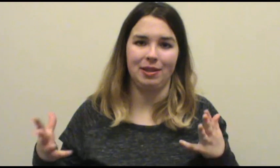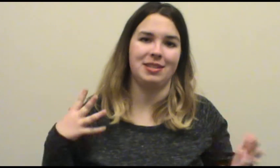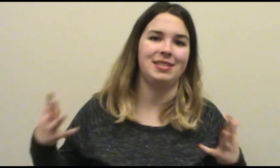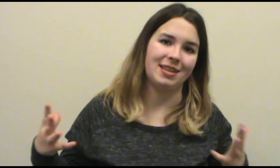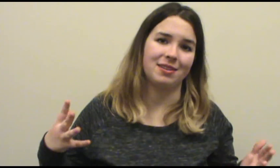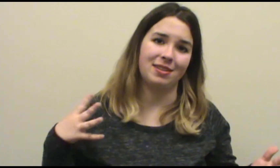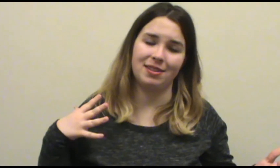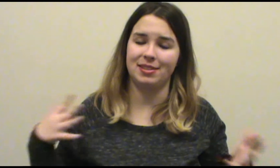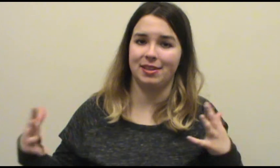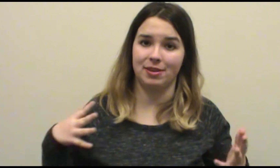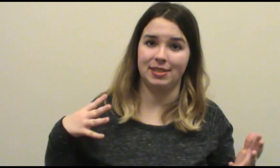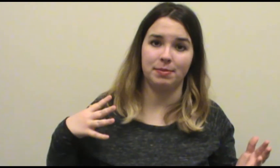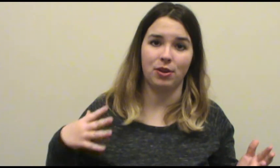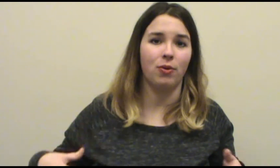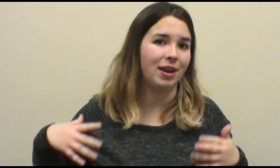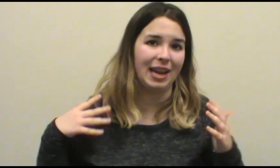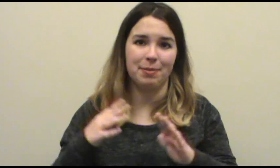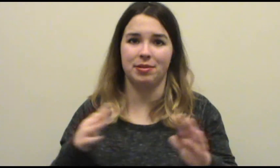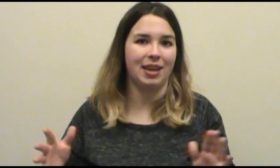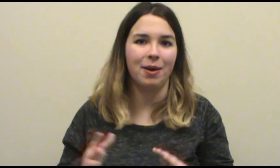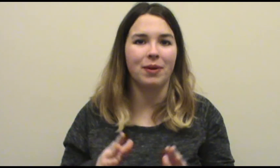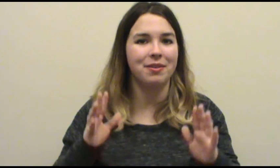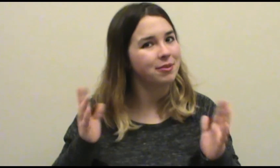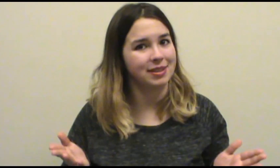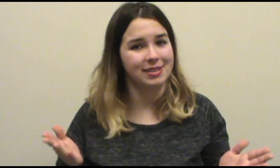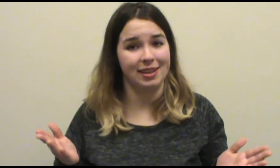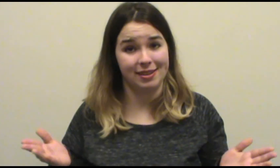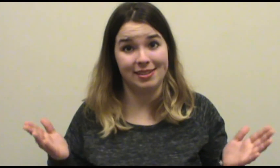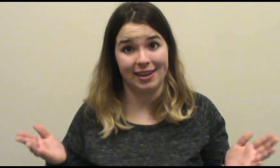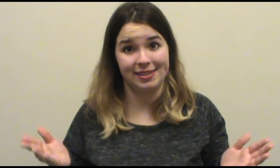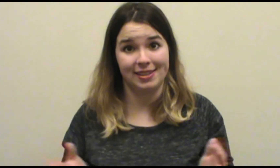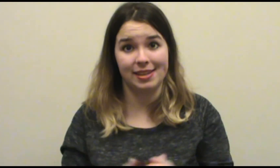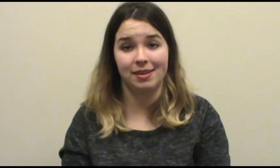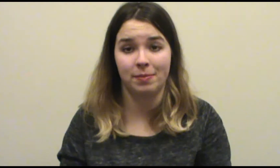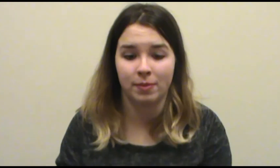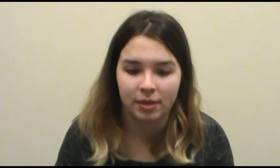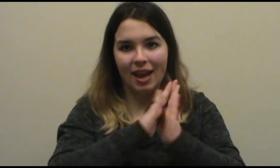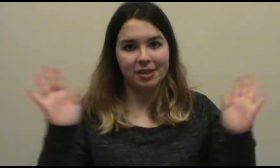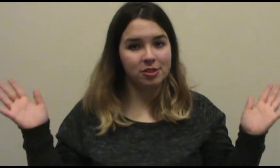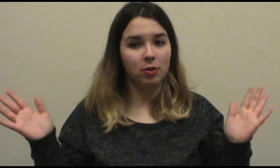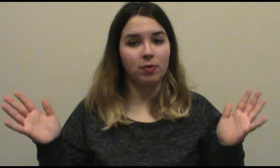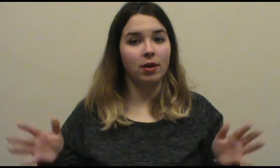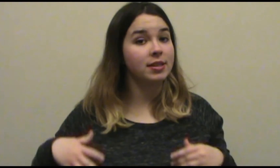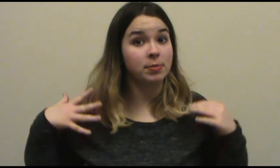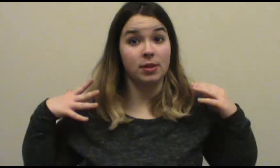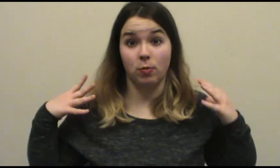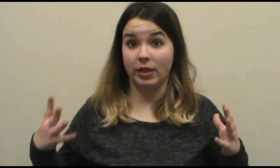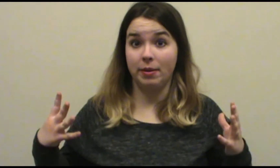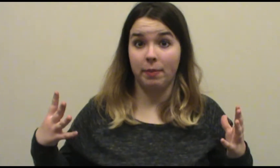this series seems to go, and I absolutely can't wait for this second season. And just overall, this was a really